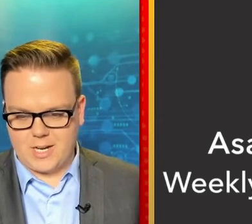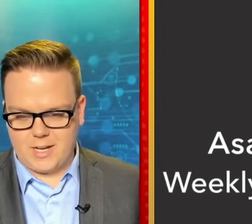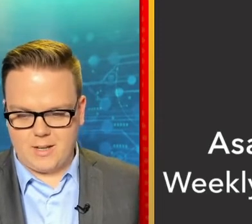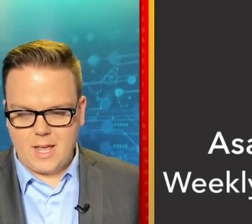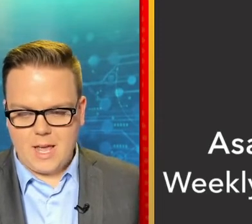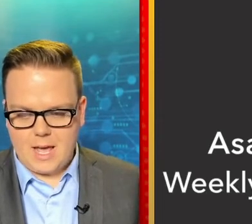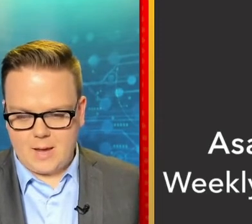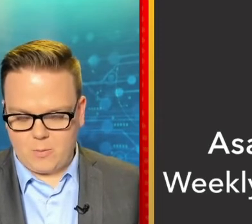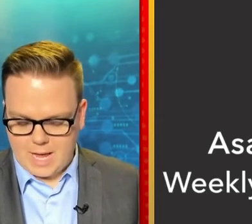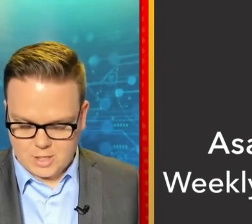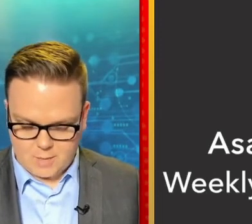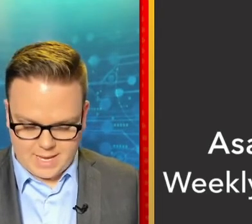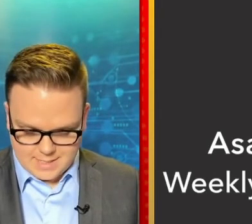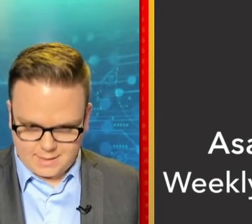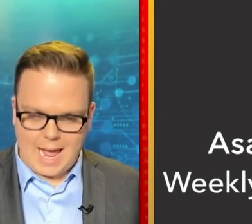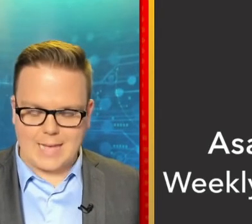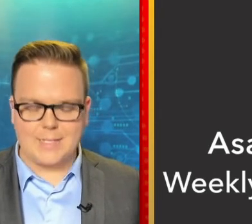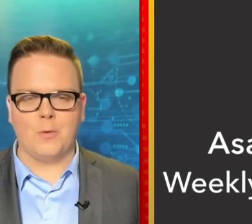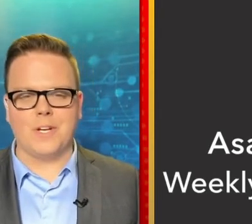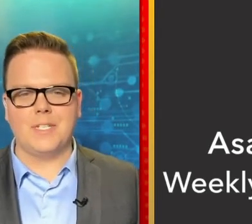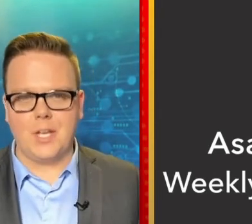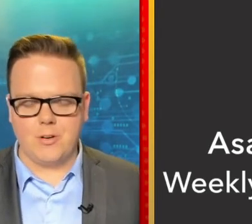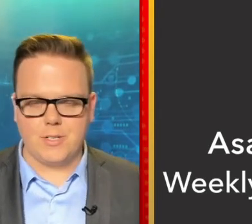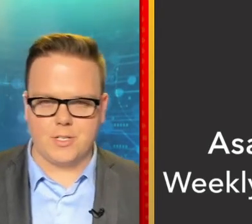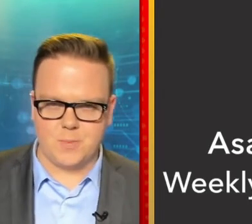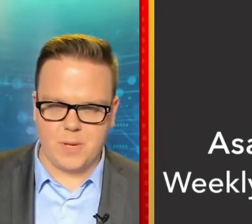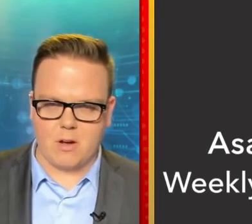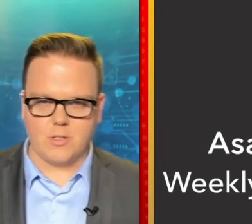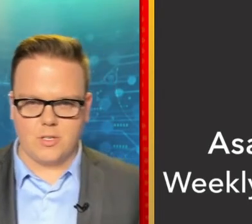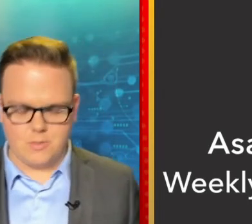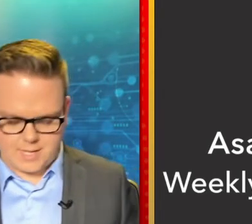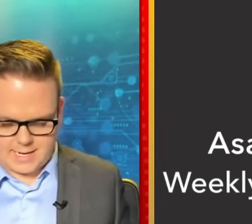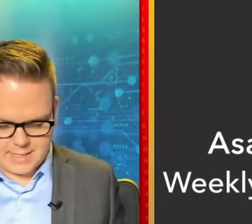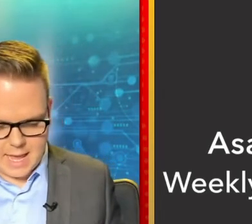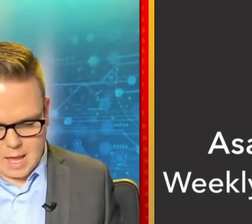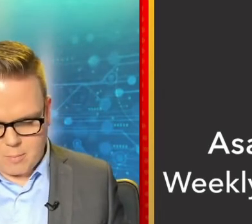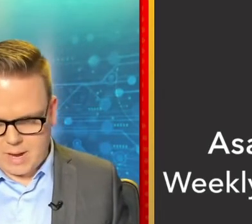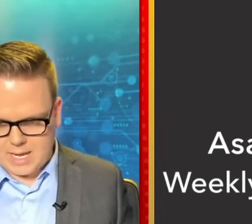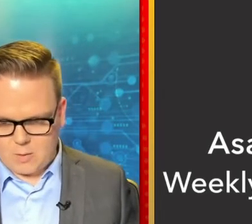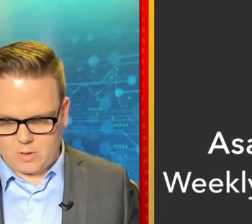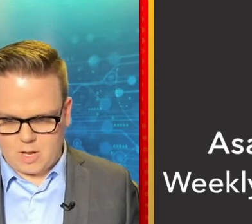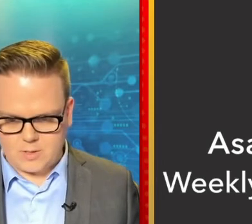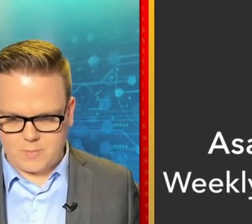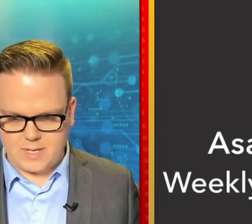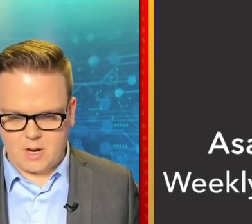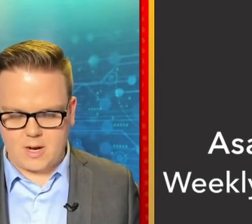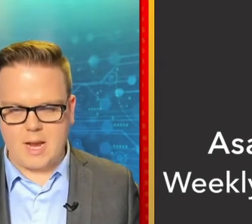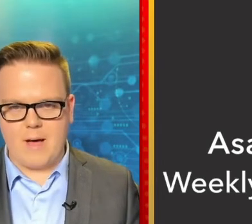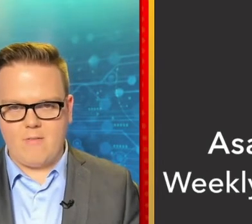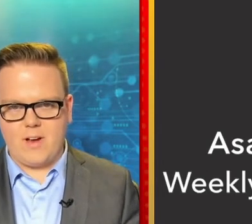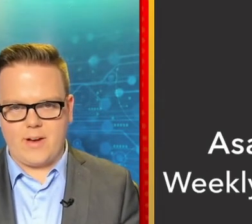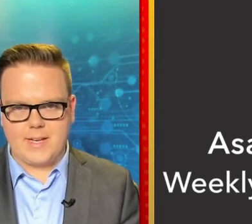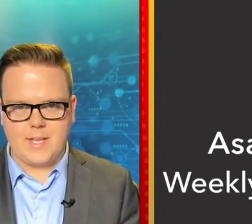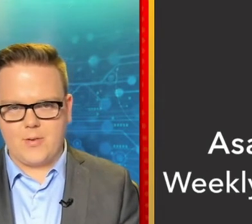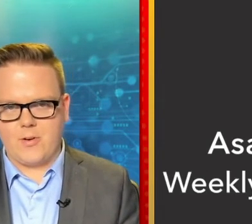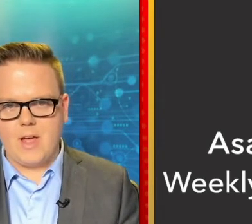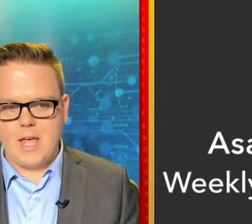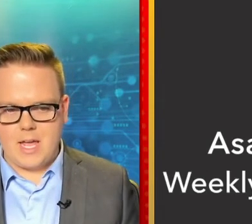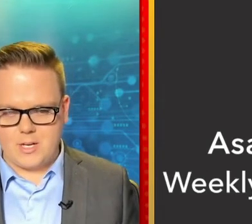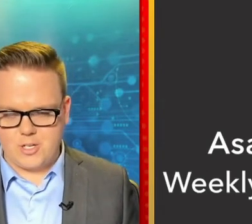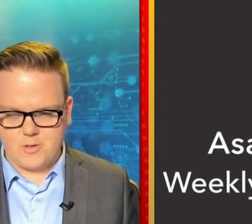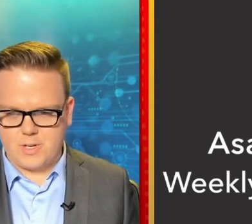which will actually be his last. He will continue to speak on Tuesdays, but he will also be talking about various